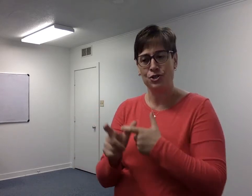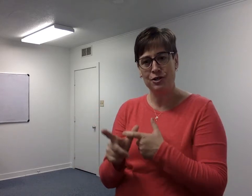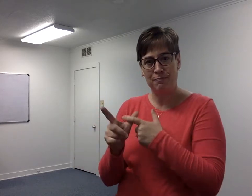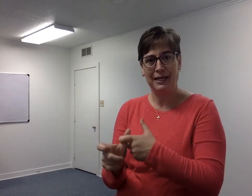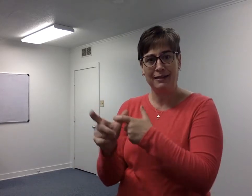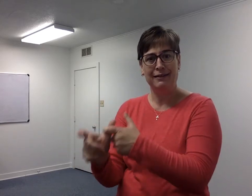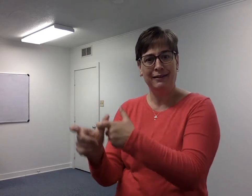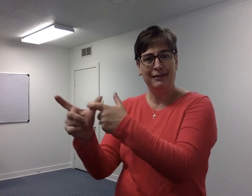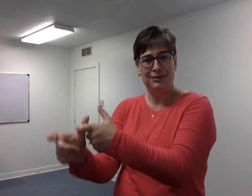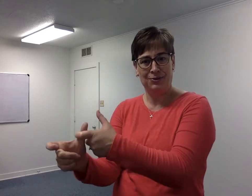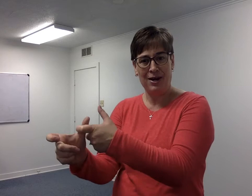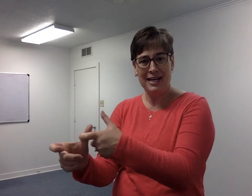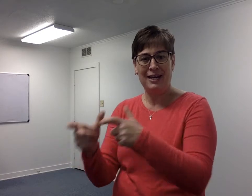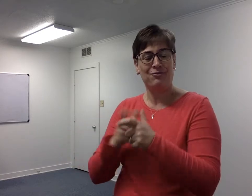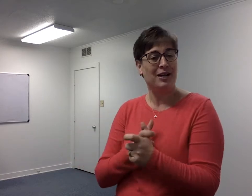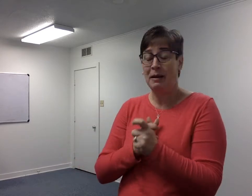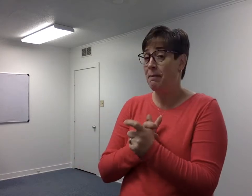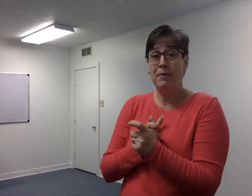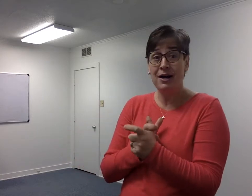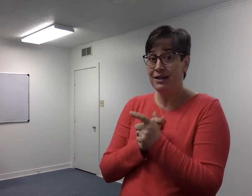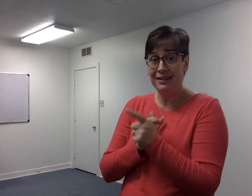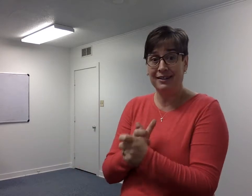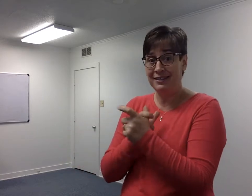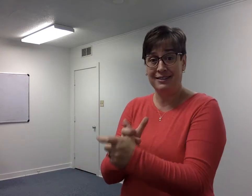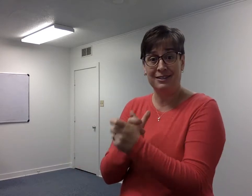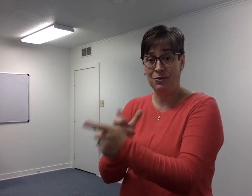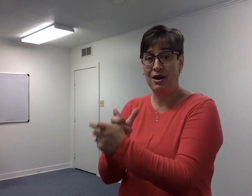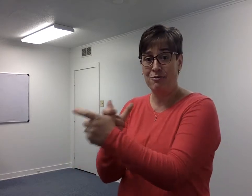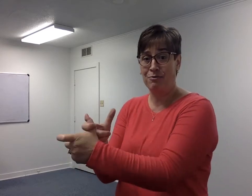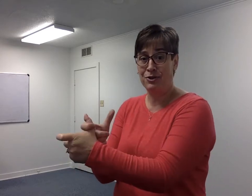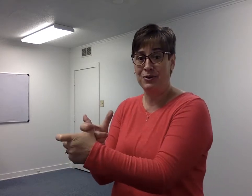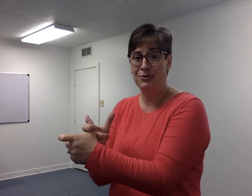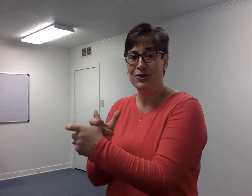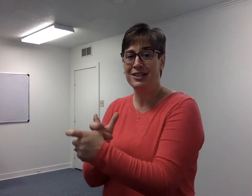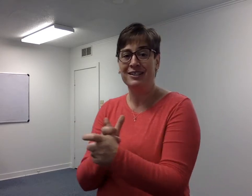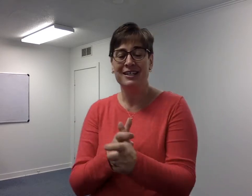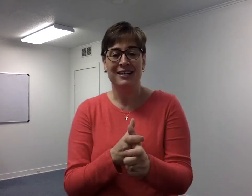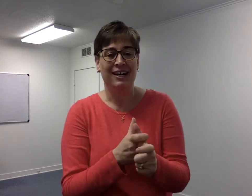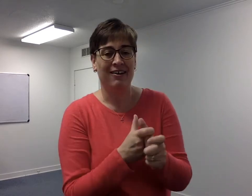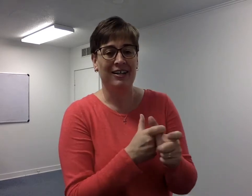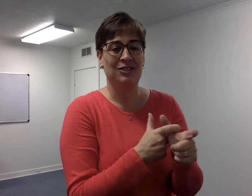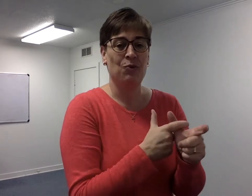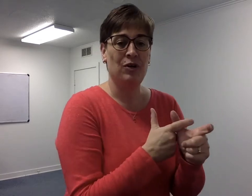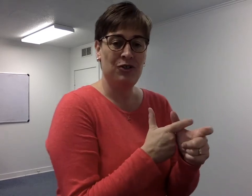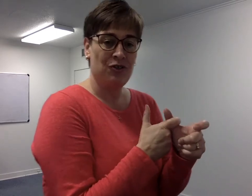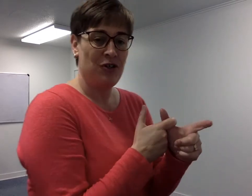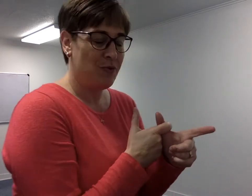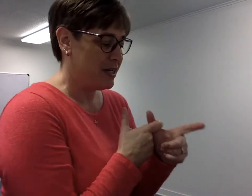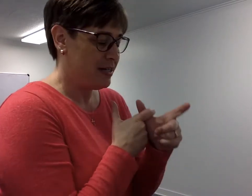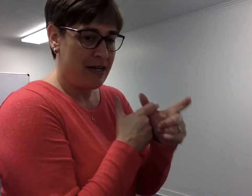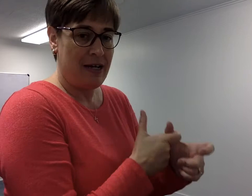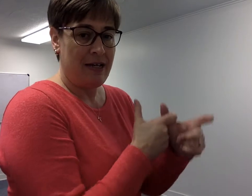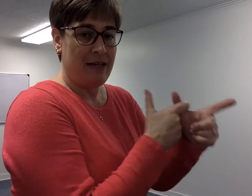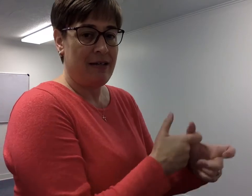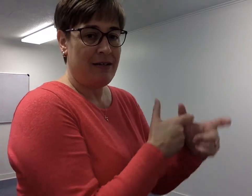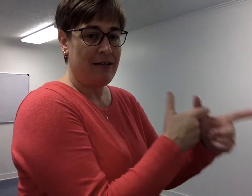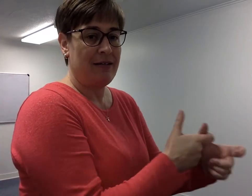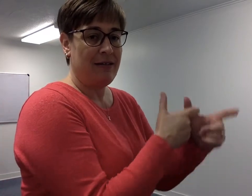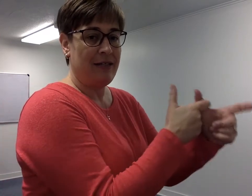should be the right hand running. But this is the way I remember doing run. All right, so what you're doing